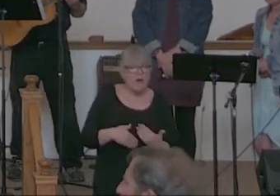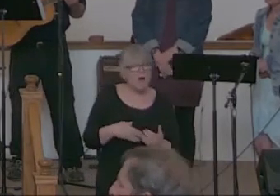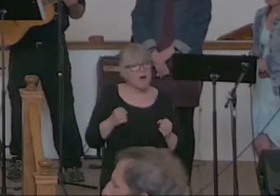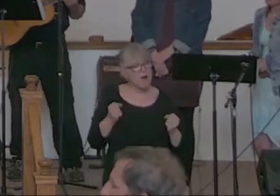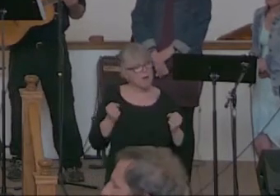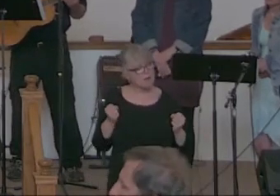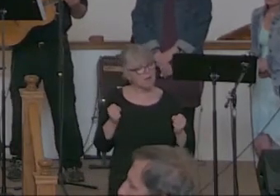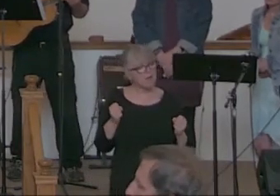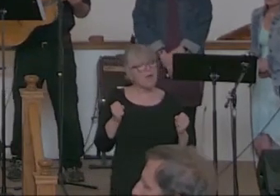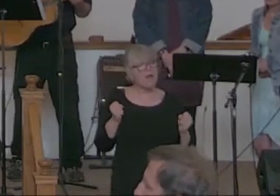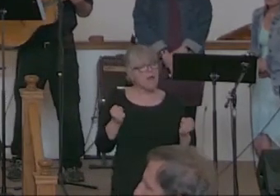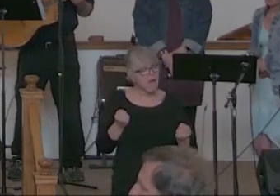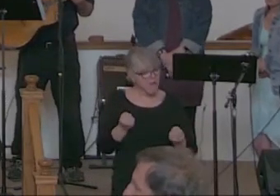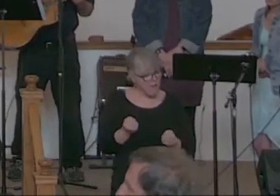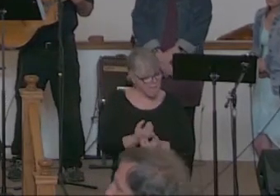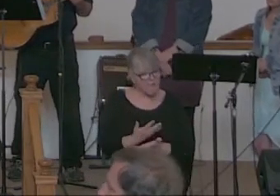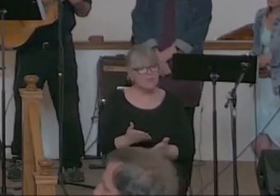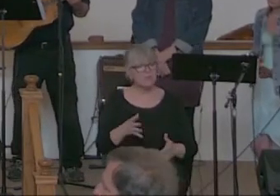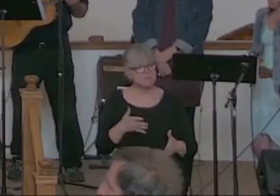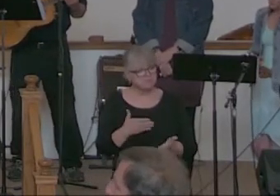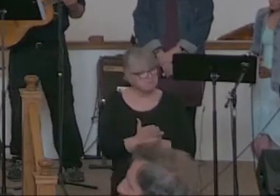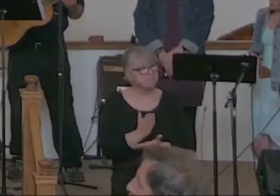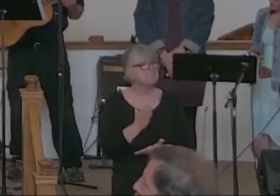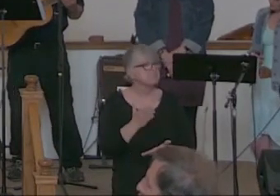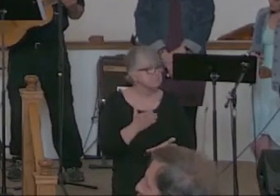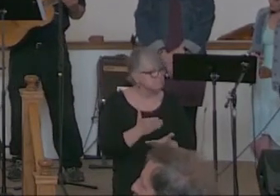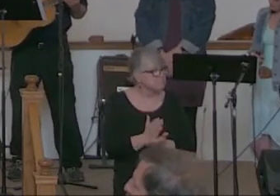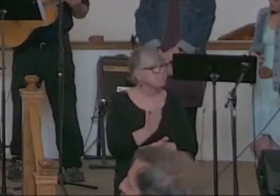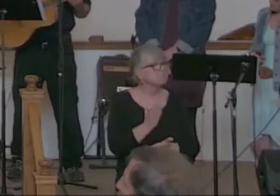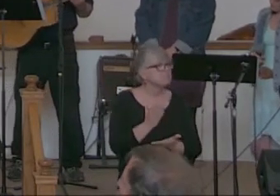Through it all, it is well.